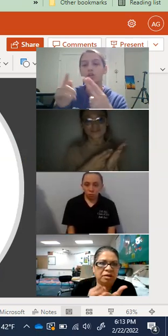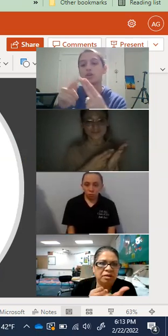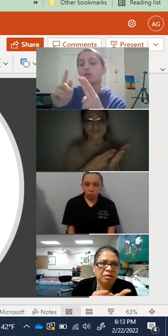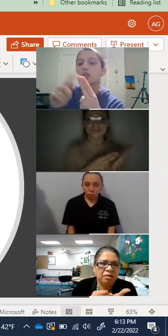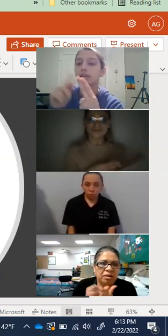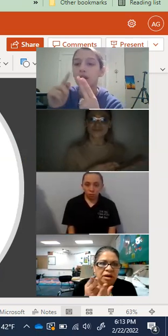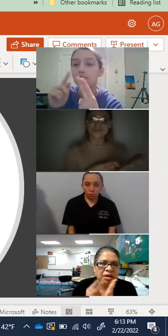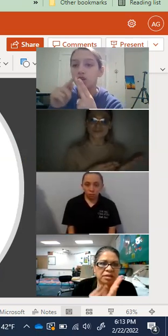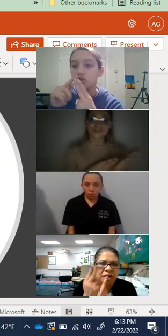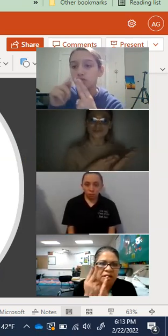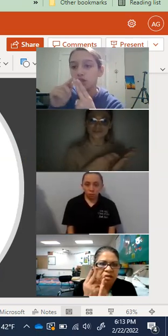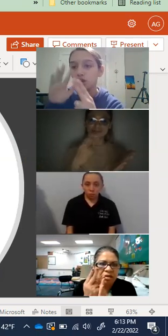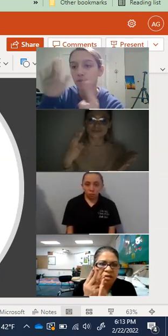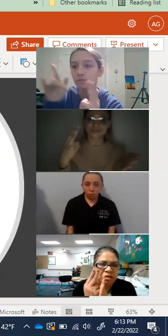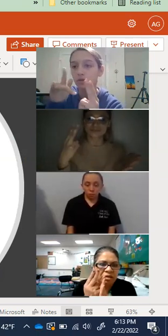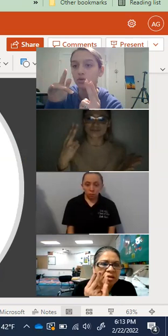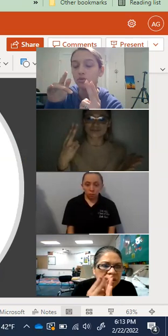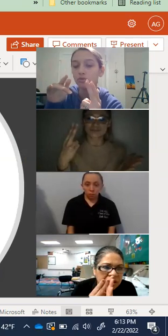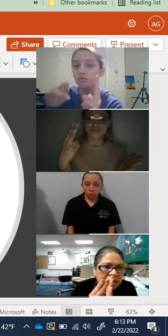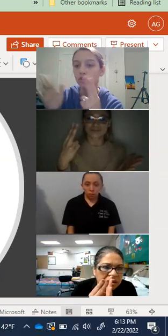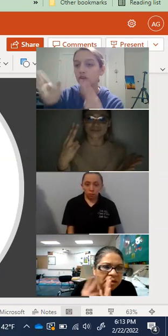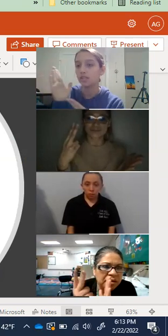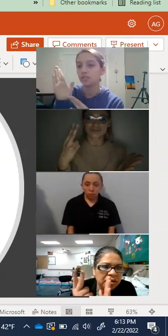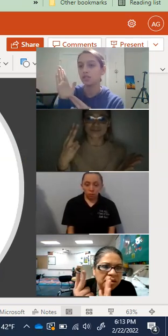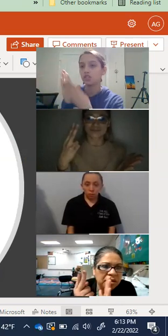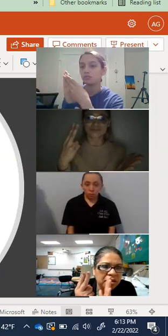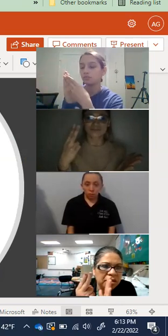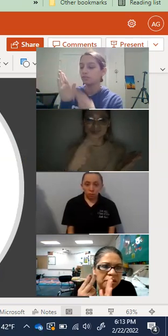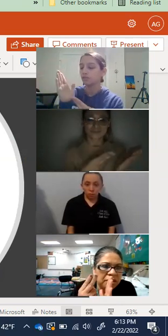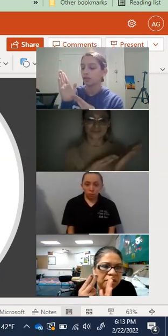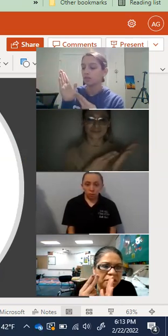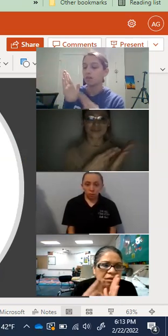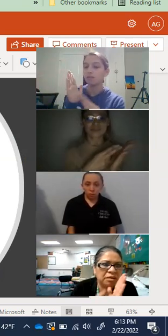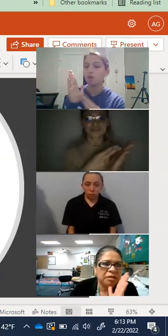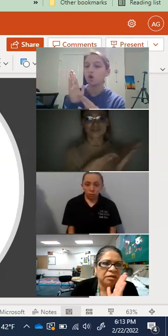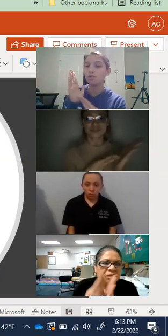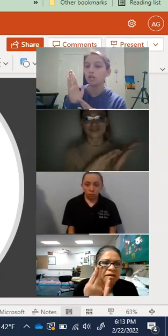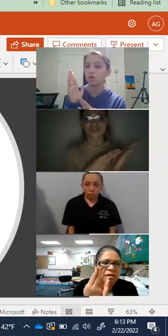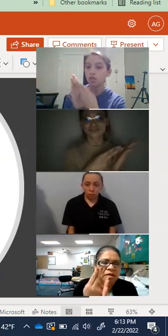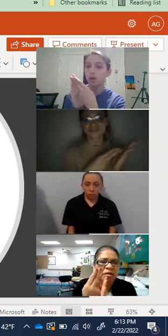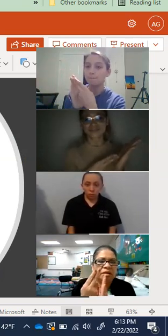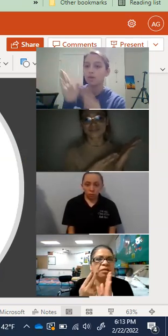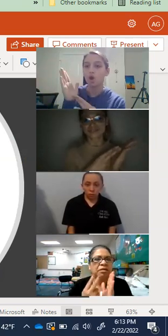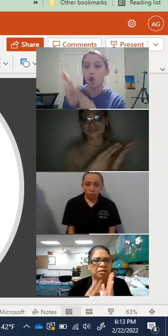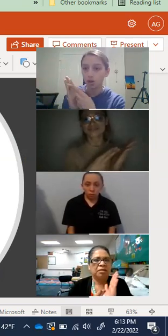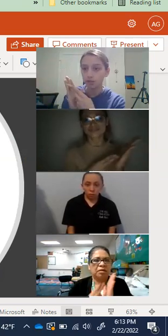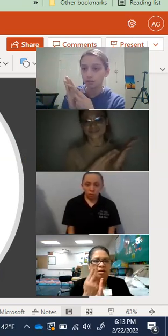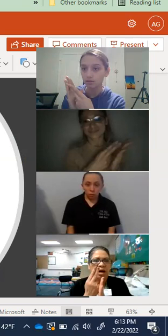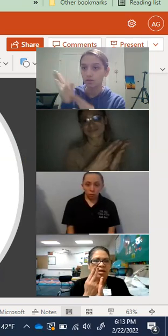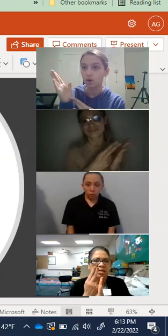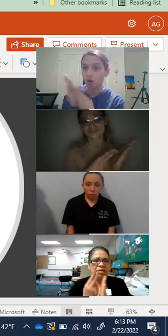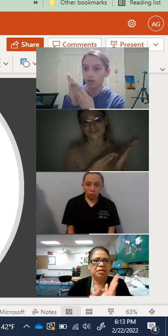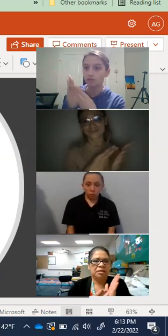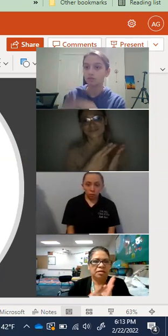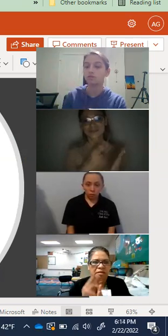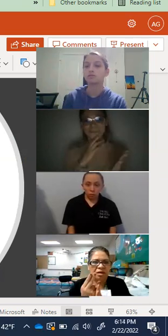So the like Honest. my middle finger is touching my palm, and it goes up. Honest.